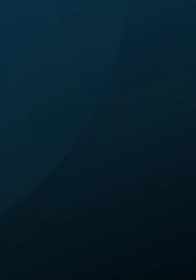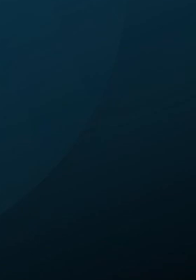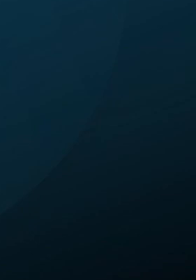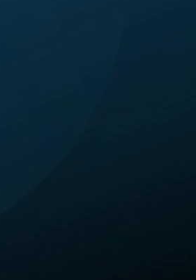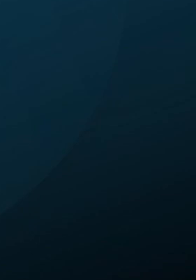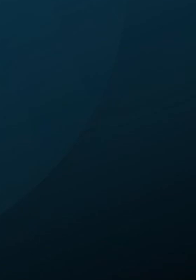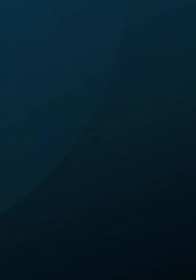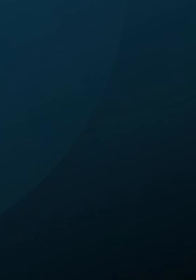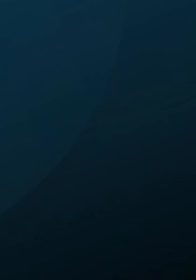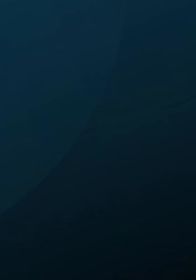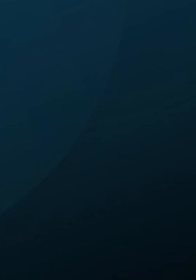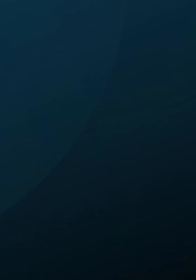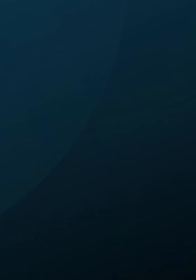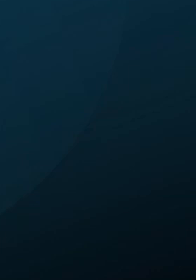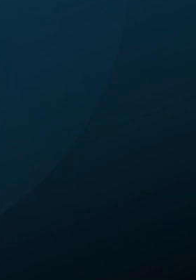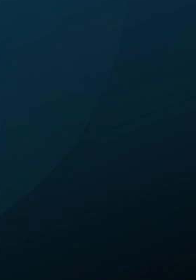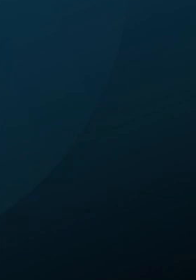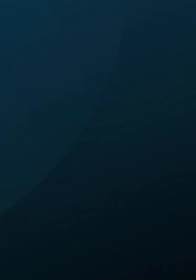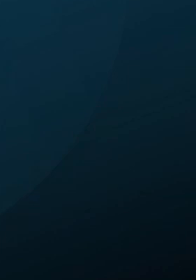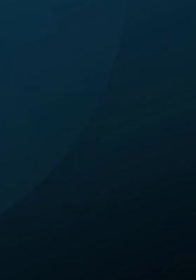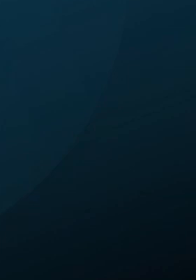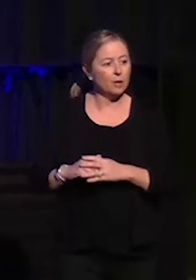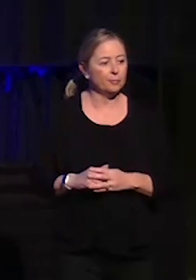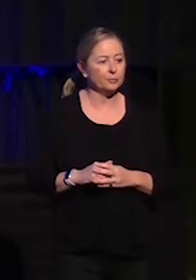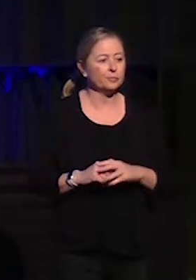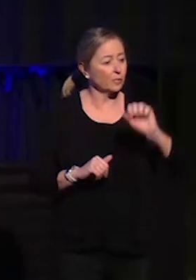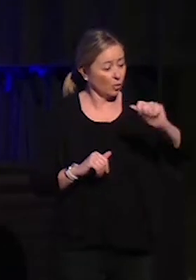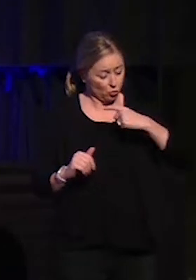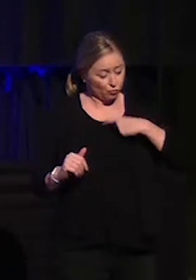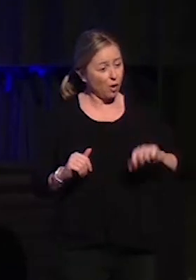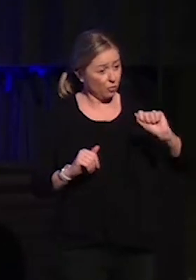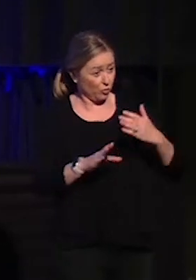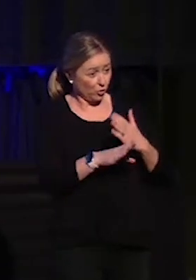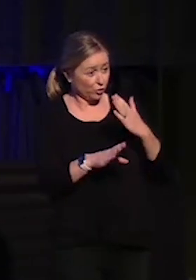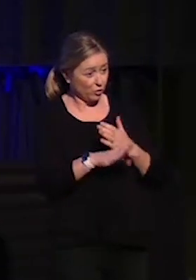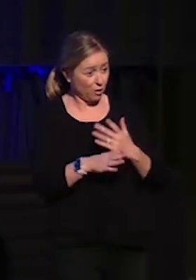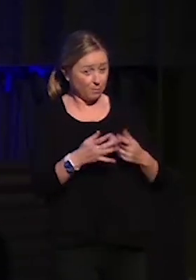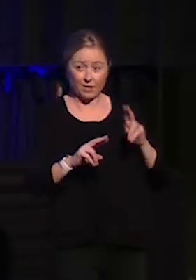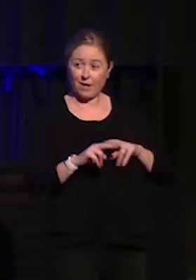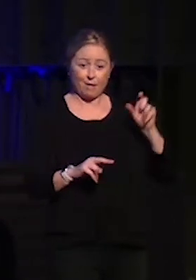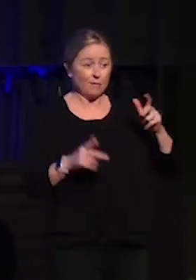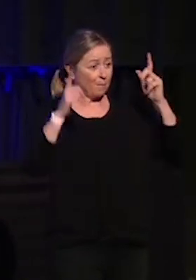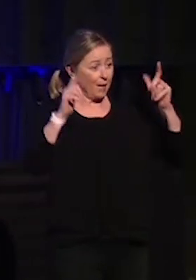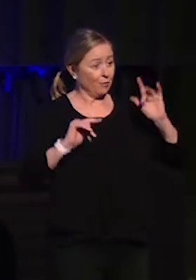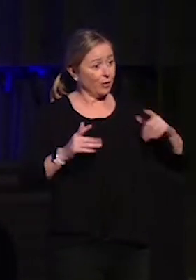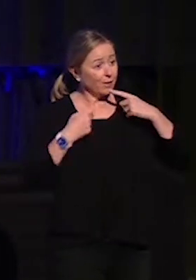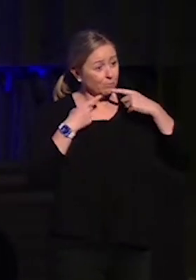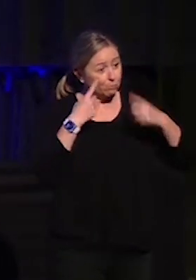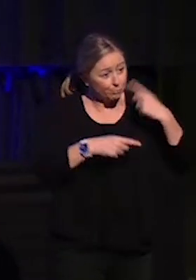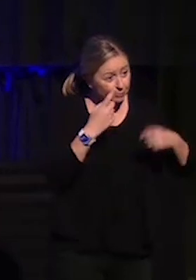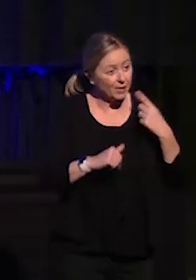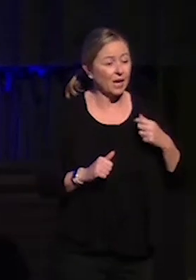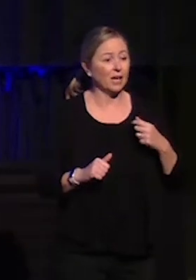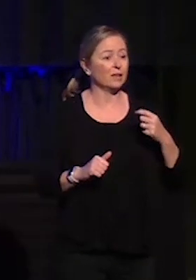are used, right? It is out of your role, even if nobody has told you, to design so that barriers